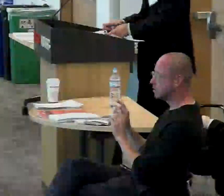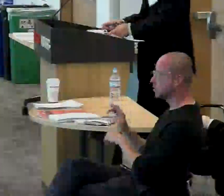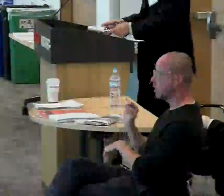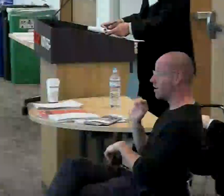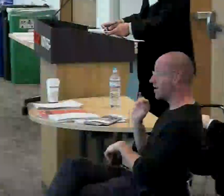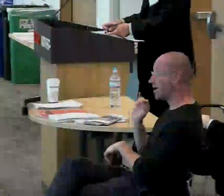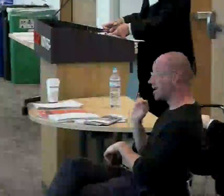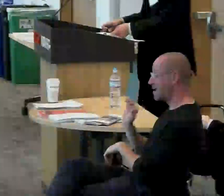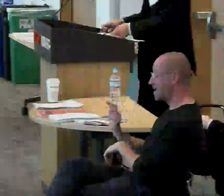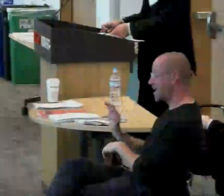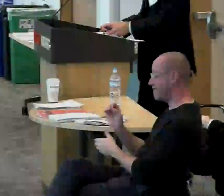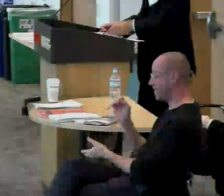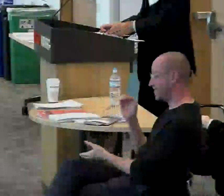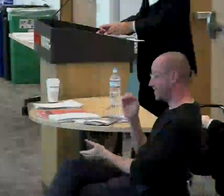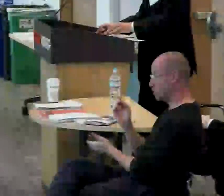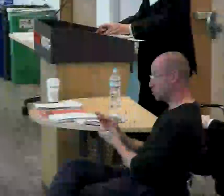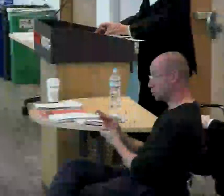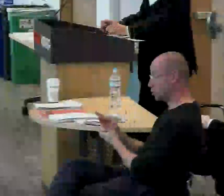approved, or